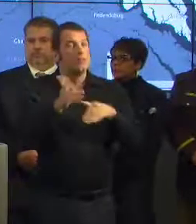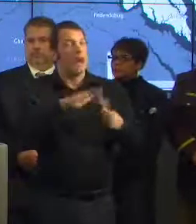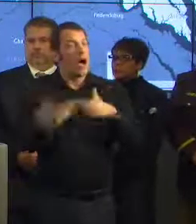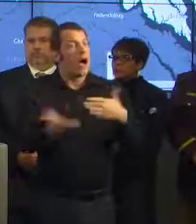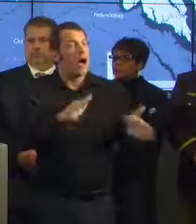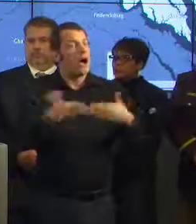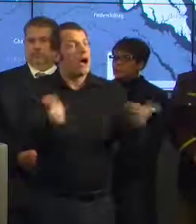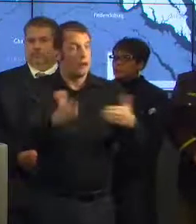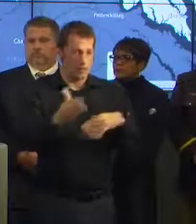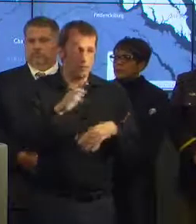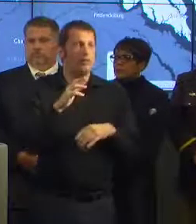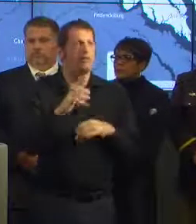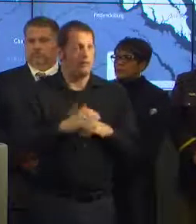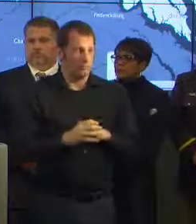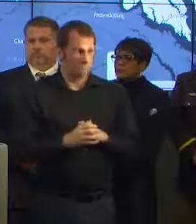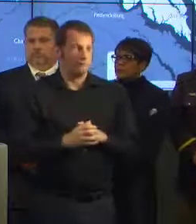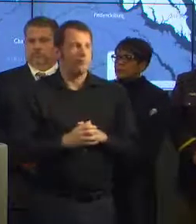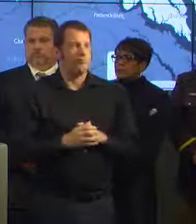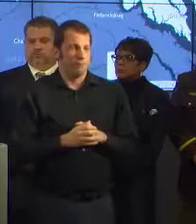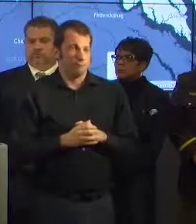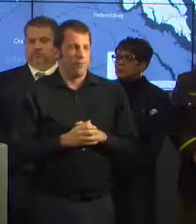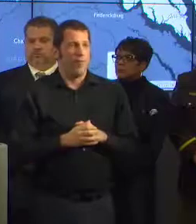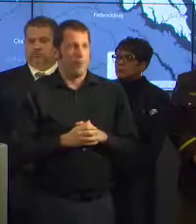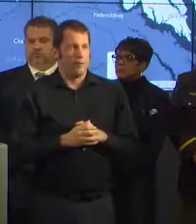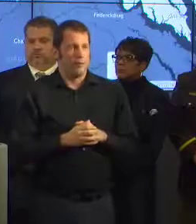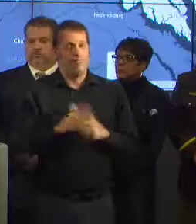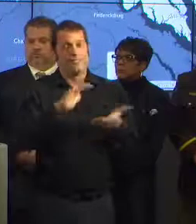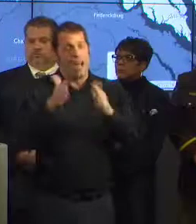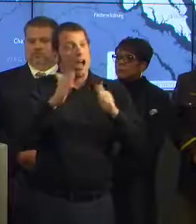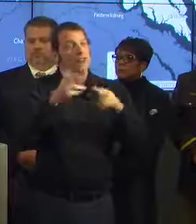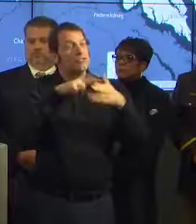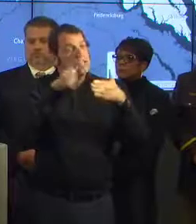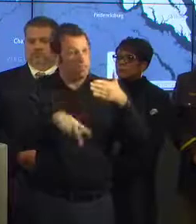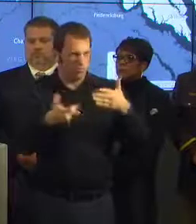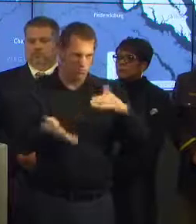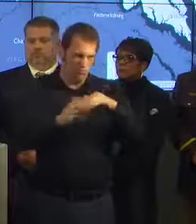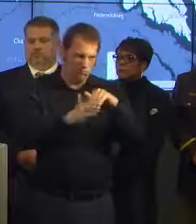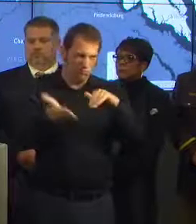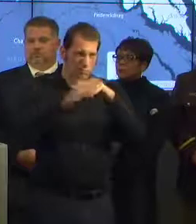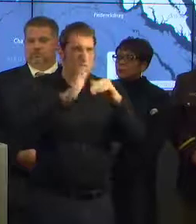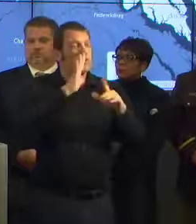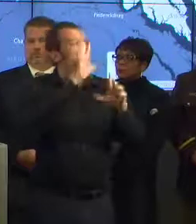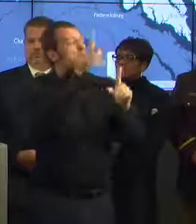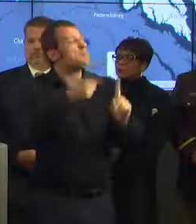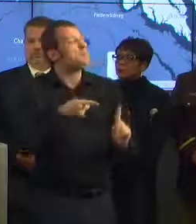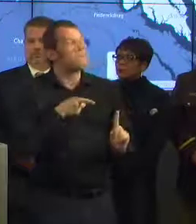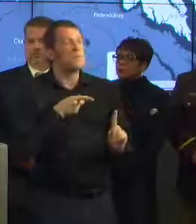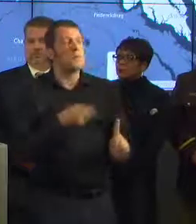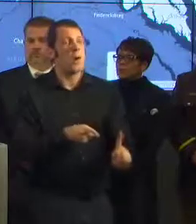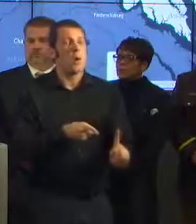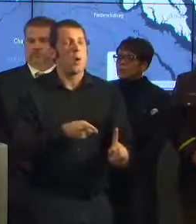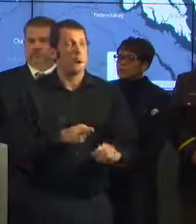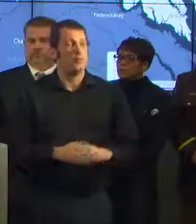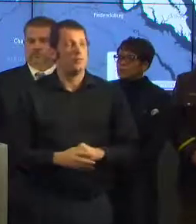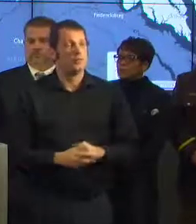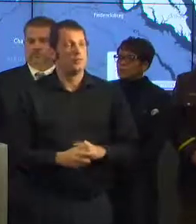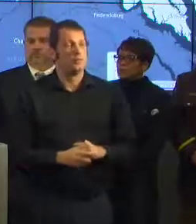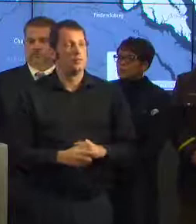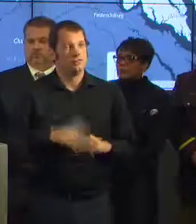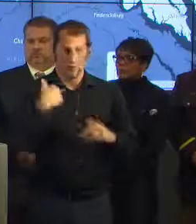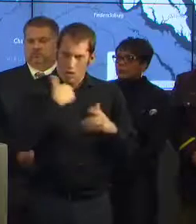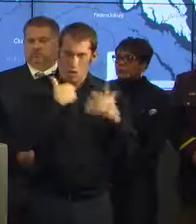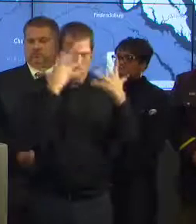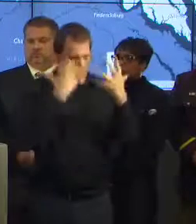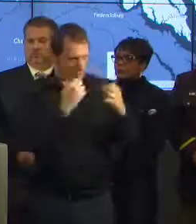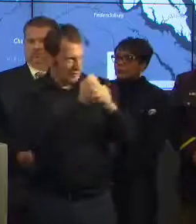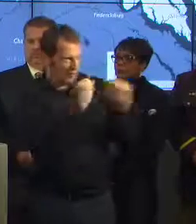Ultimately, this is about saving lives. That's the bottom line in this effort. And it will